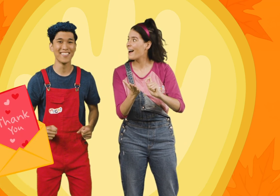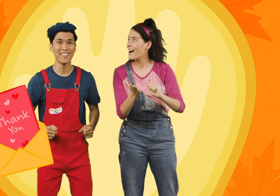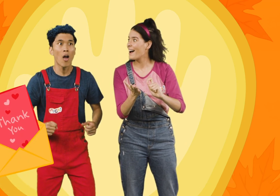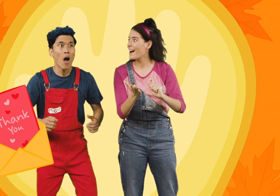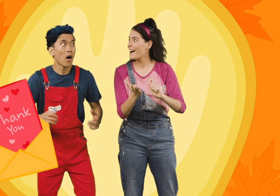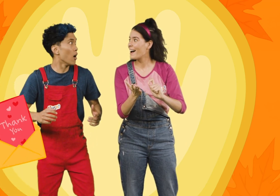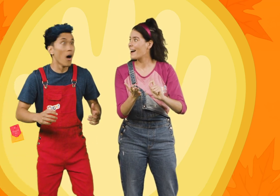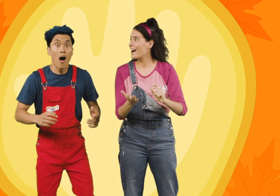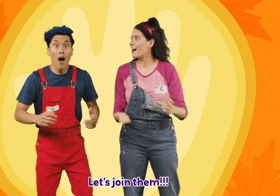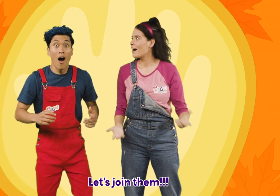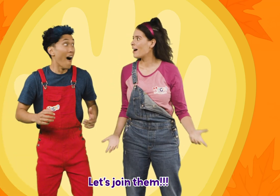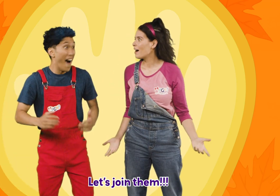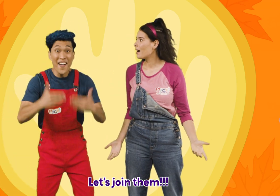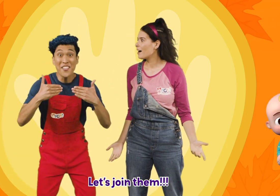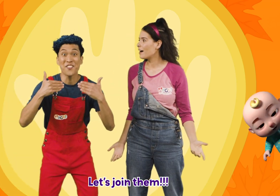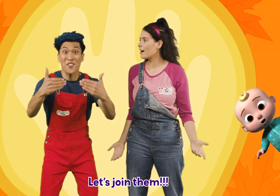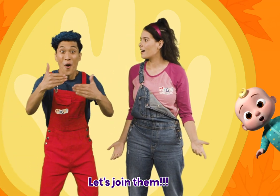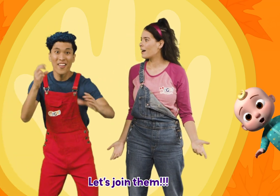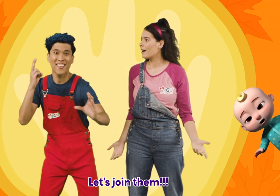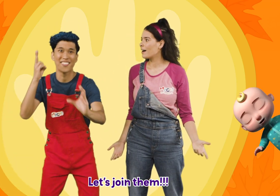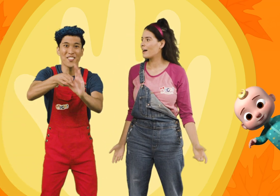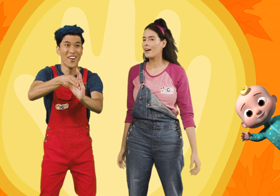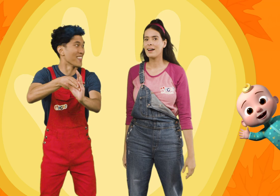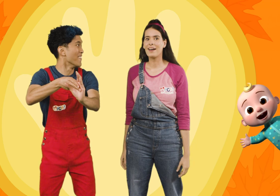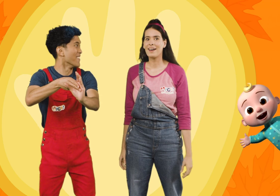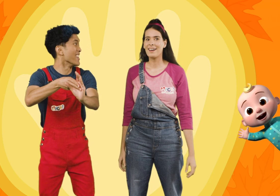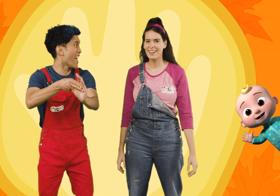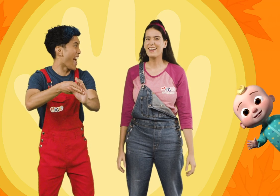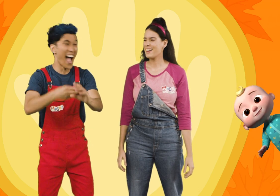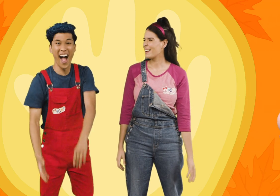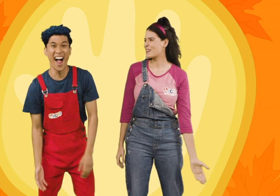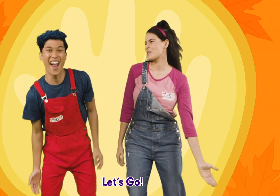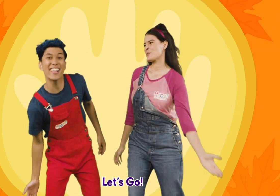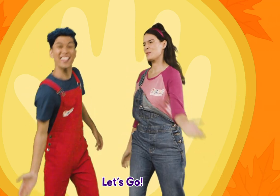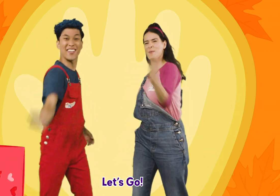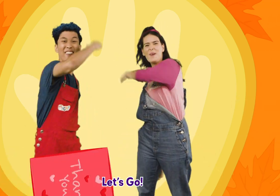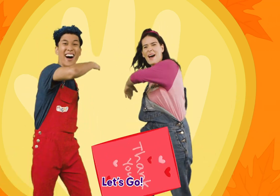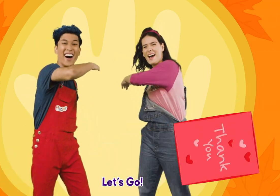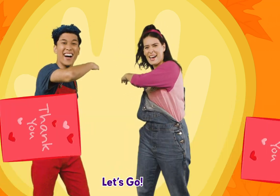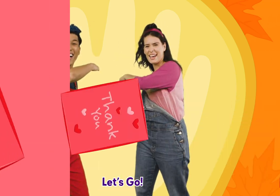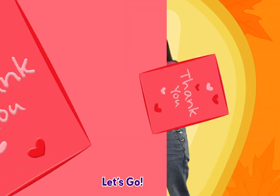Let's join them. Let's go!